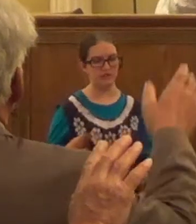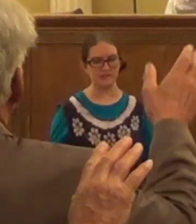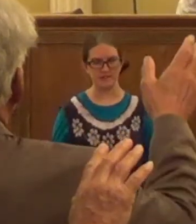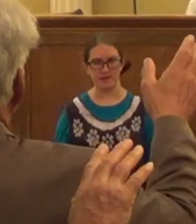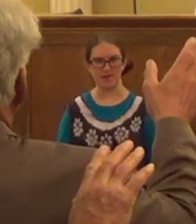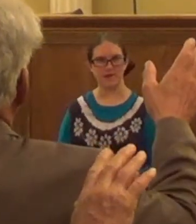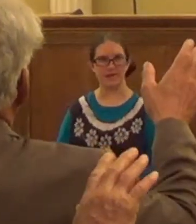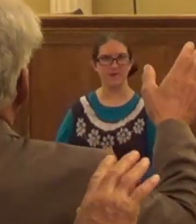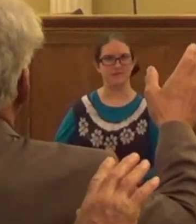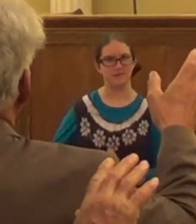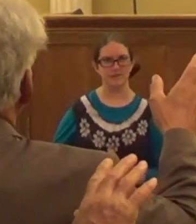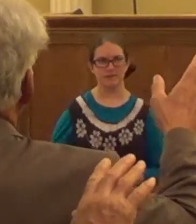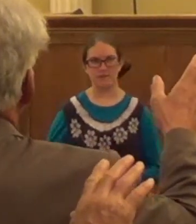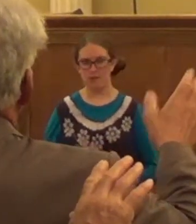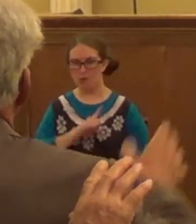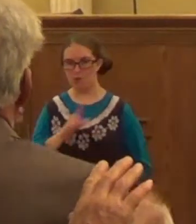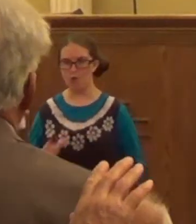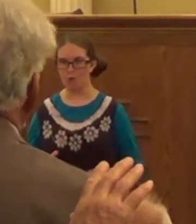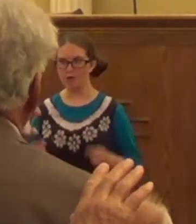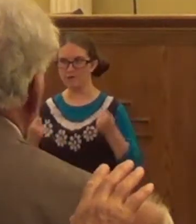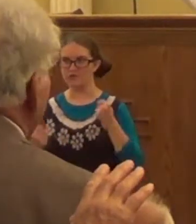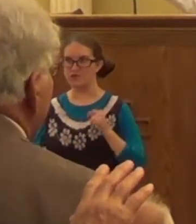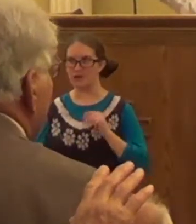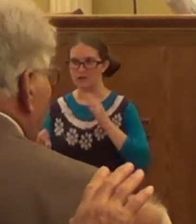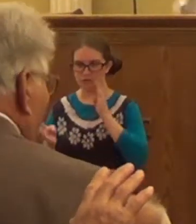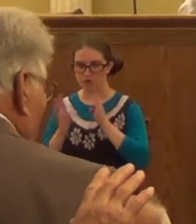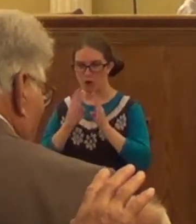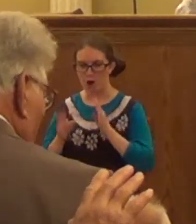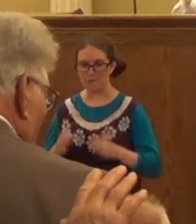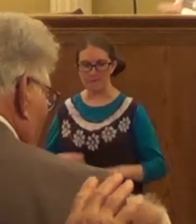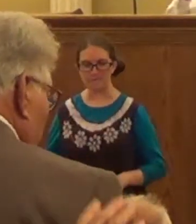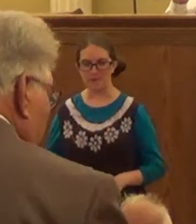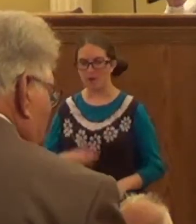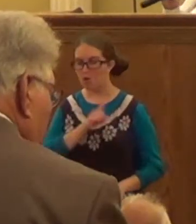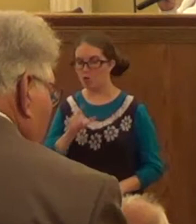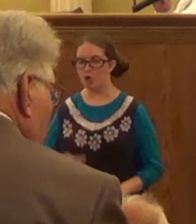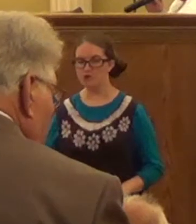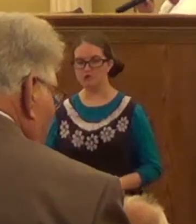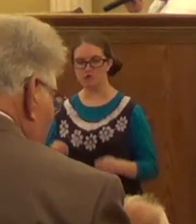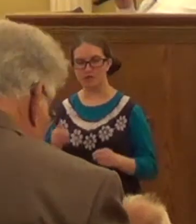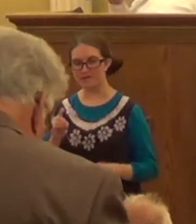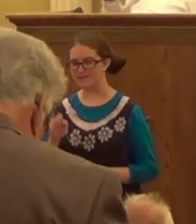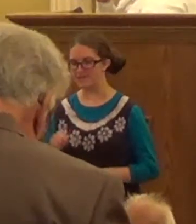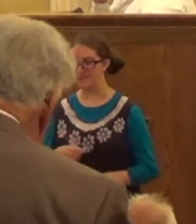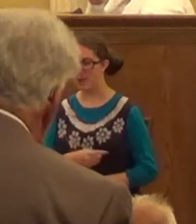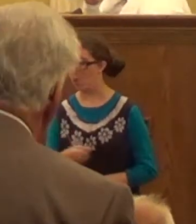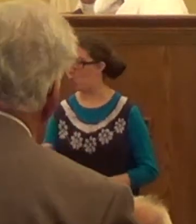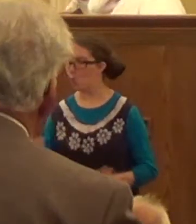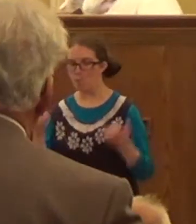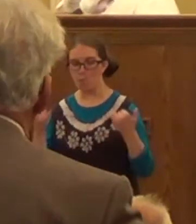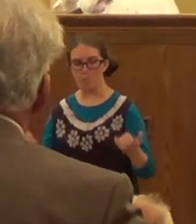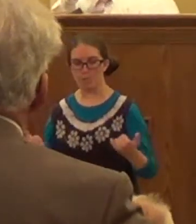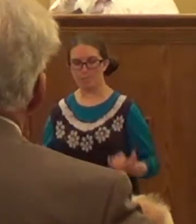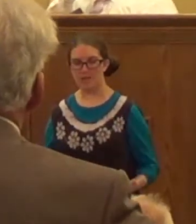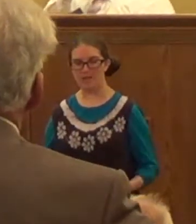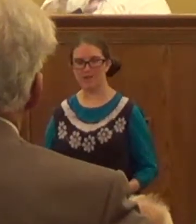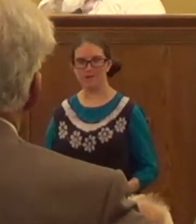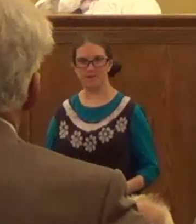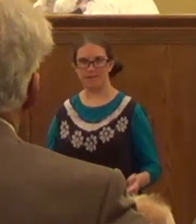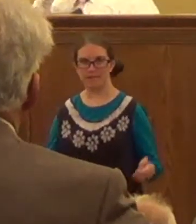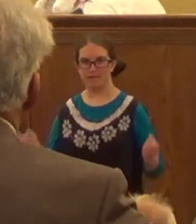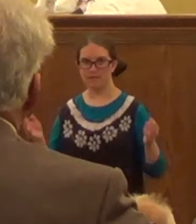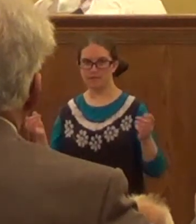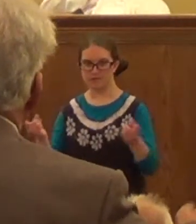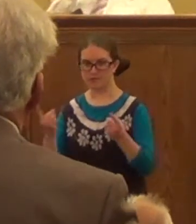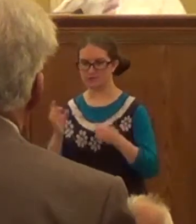here. The Lord's trying to talk to somebody right now. The Lord's trying to deal with somebody right now that you may have been